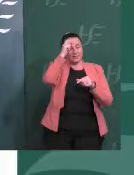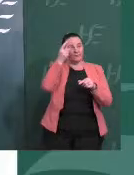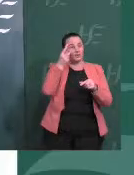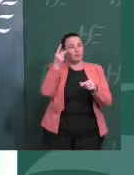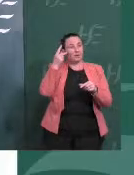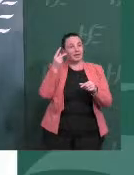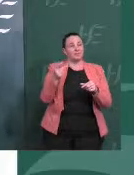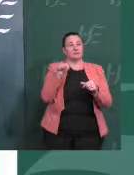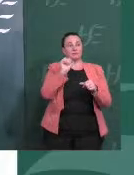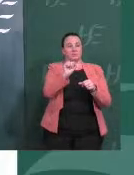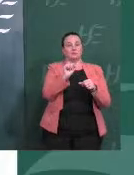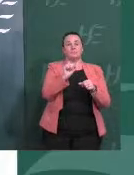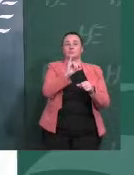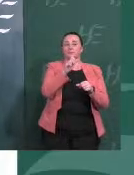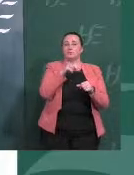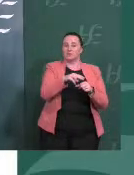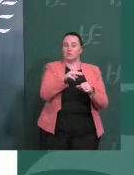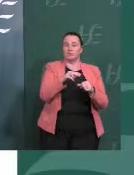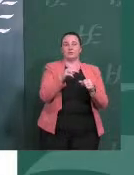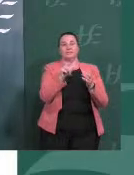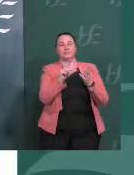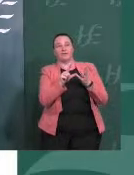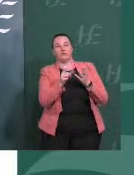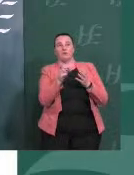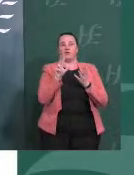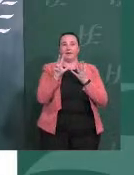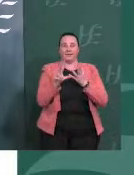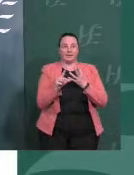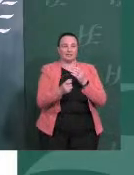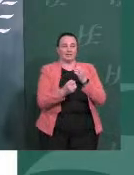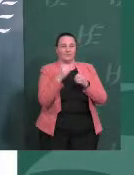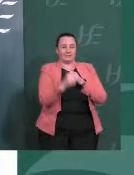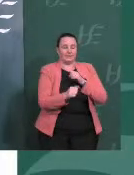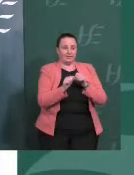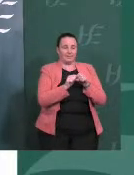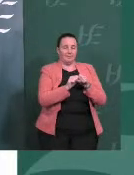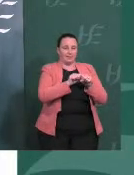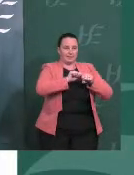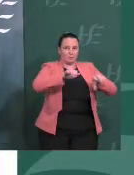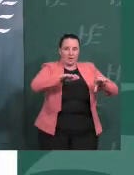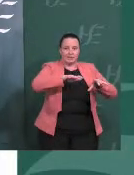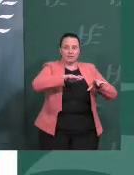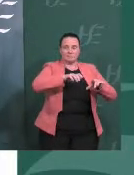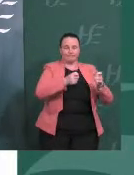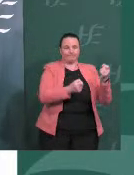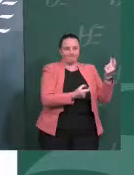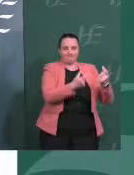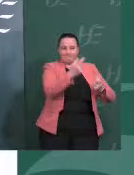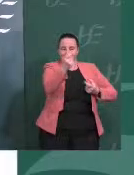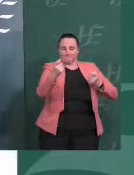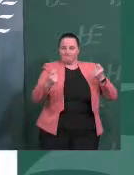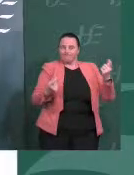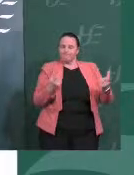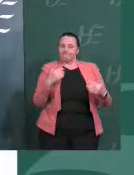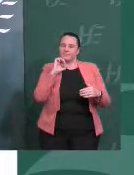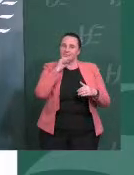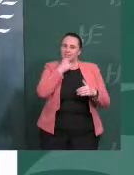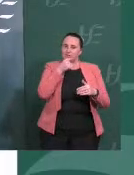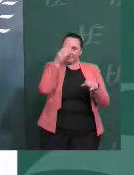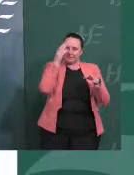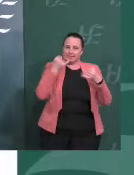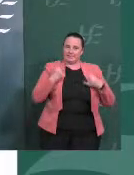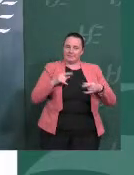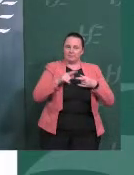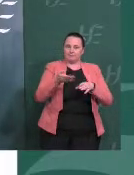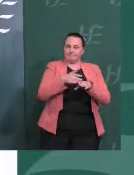saw 7 or 8 outbreaks per day, each leading to multiple cases, to severe illness and death. In